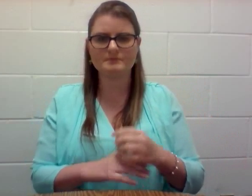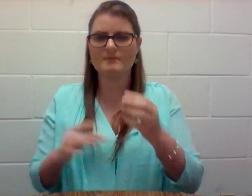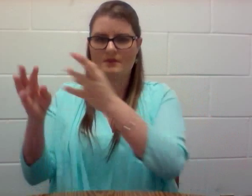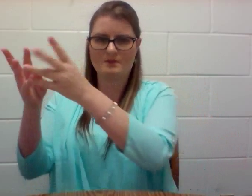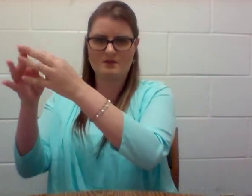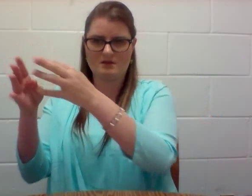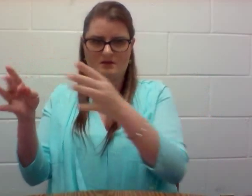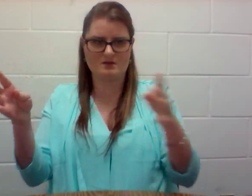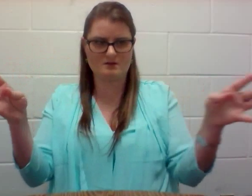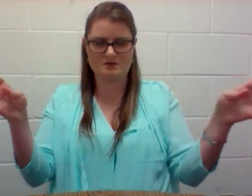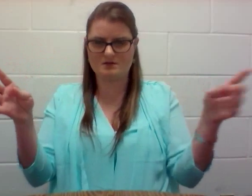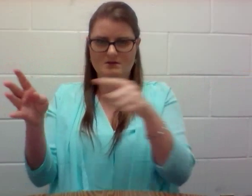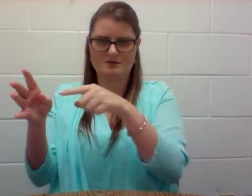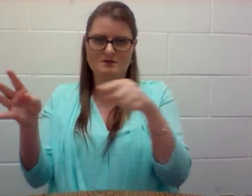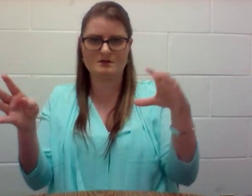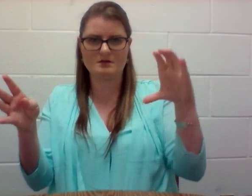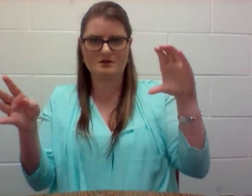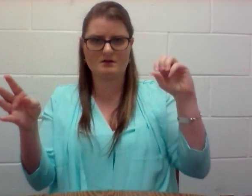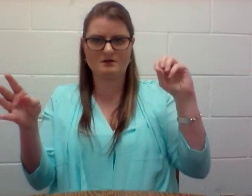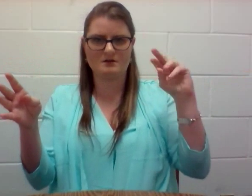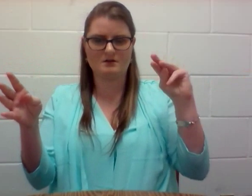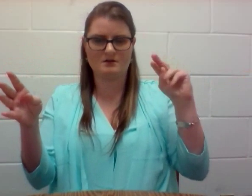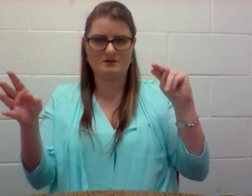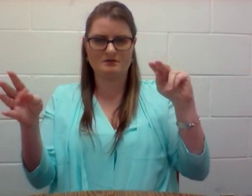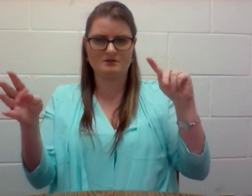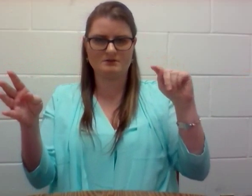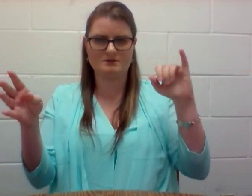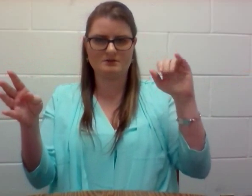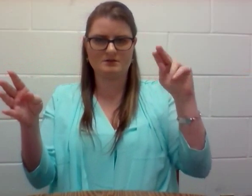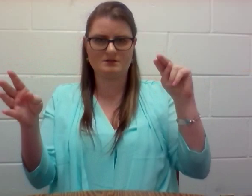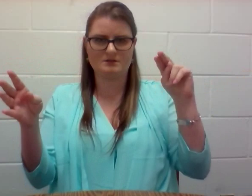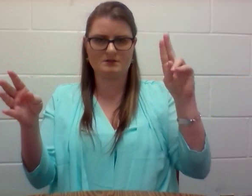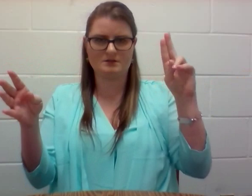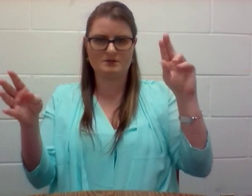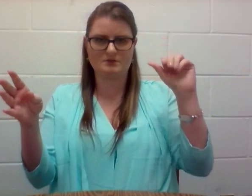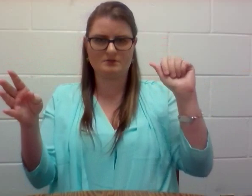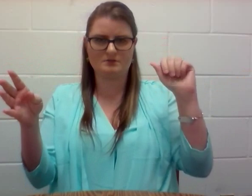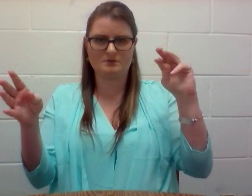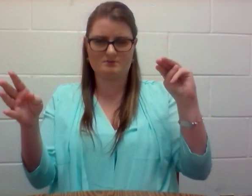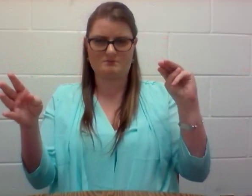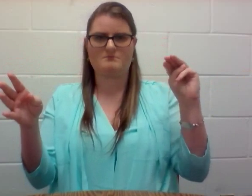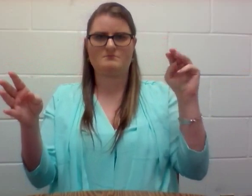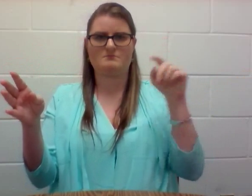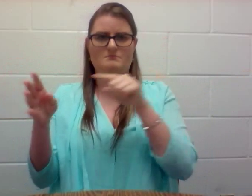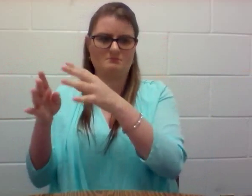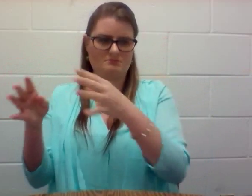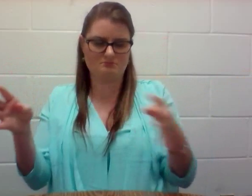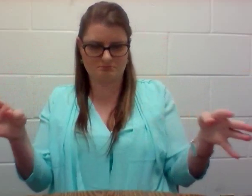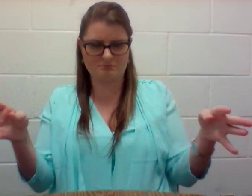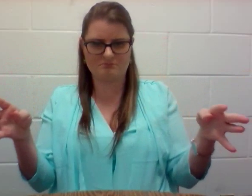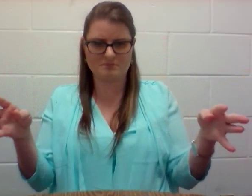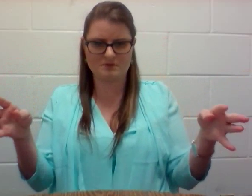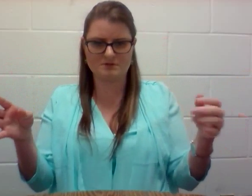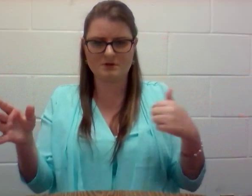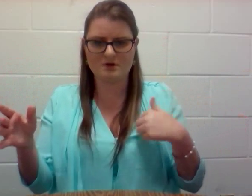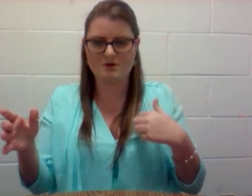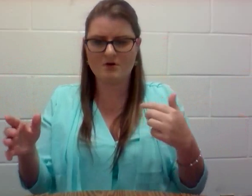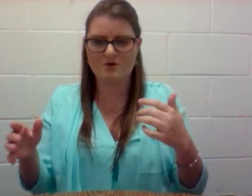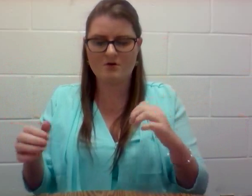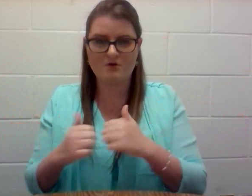influence. And here's my conviction. To the degree that a woman's influence over man,